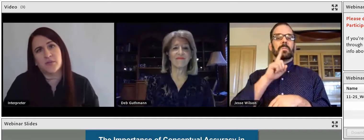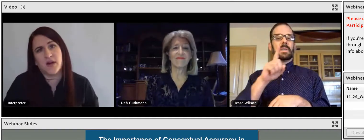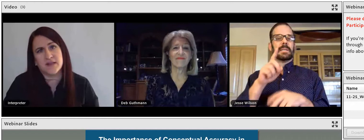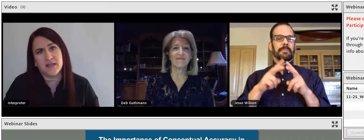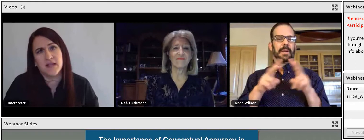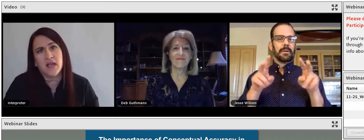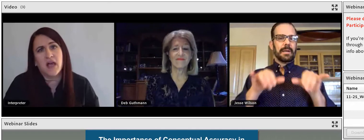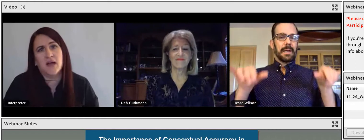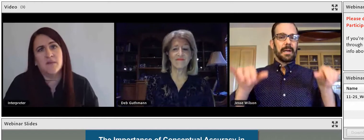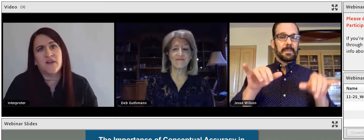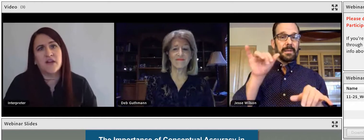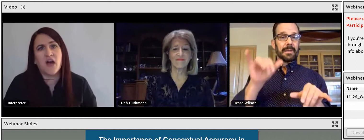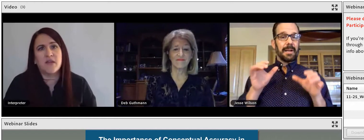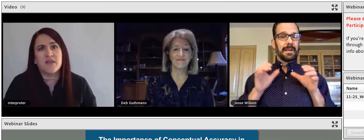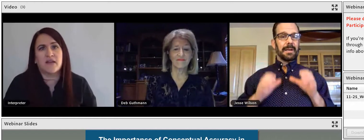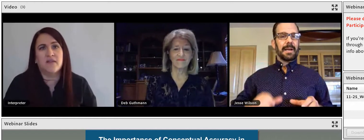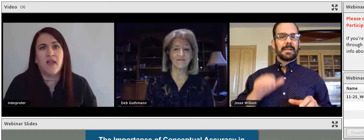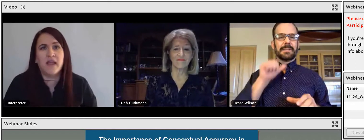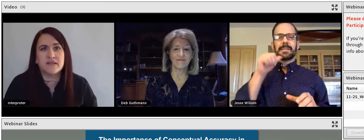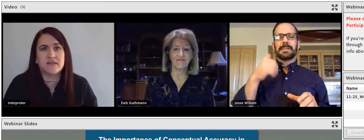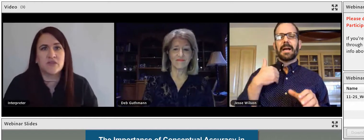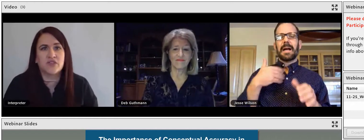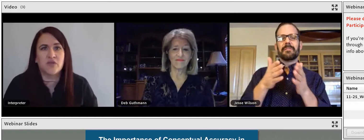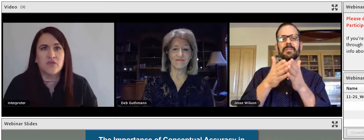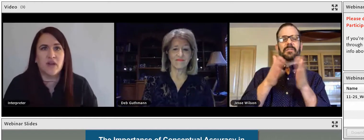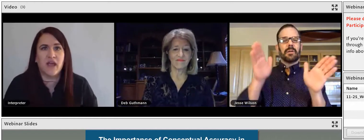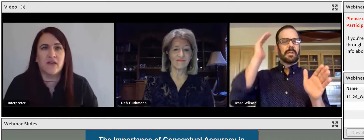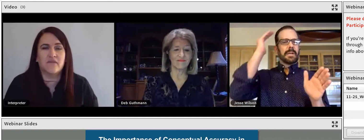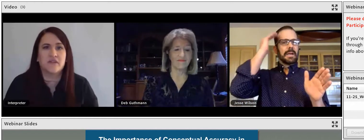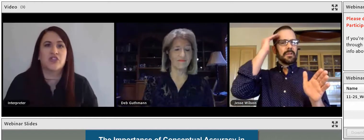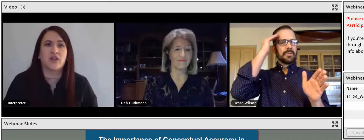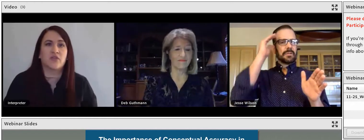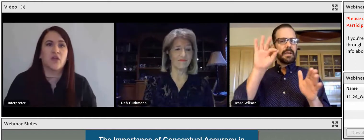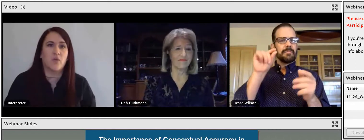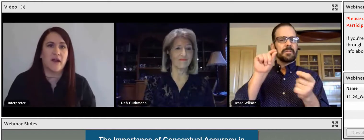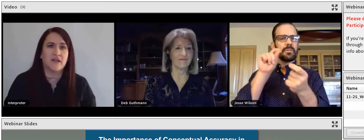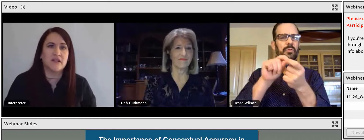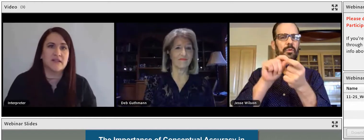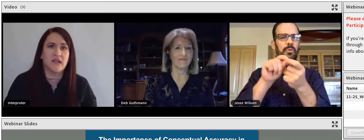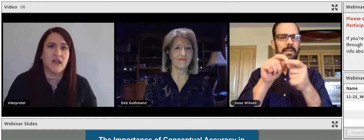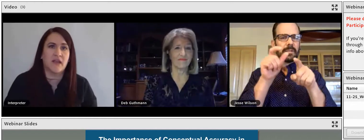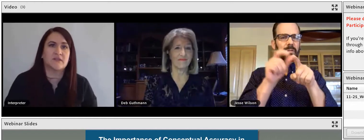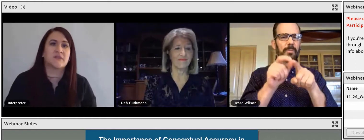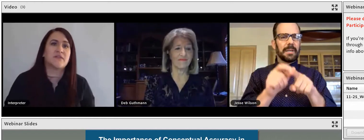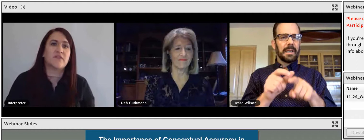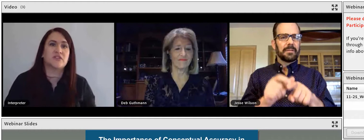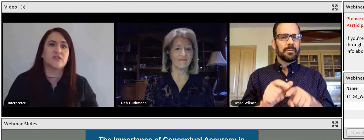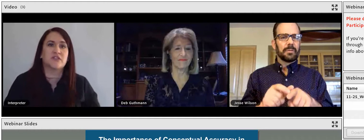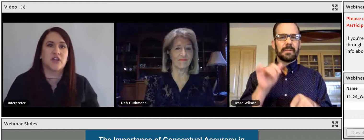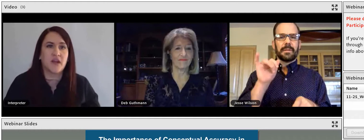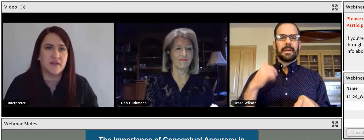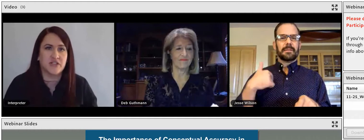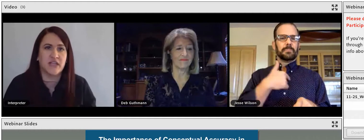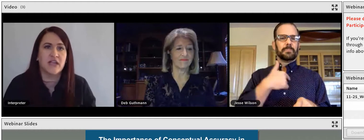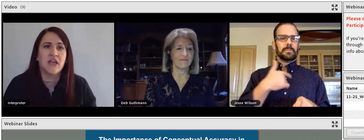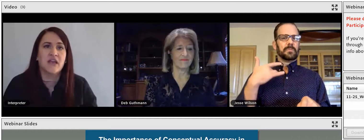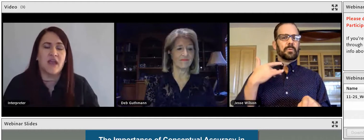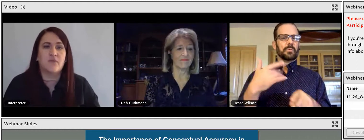if you have an interpreter present. It's very common that clients don't have general awareness specific